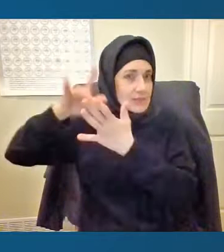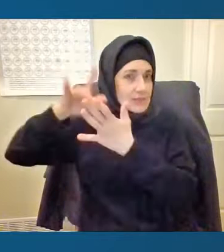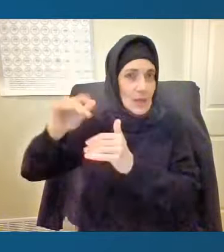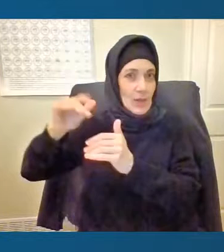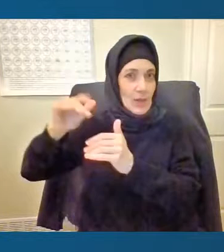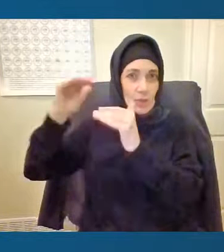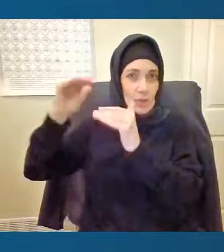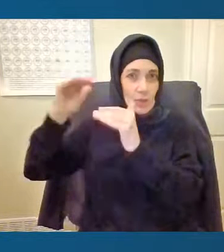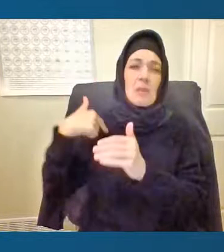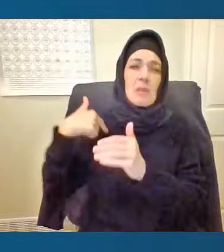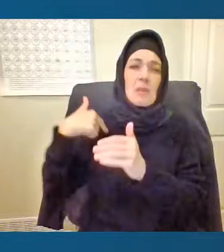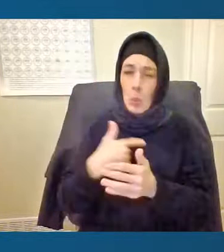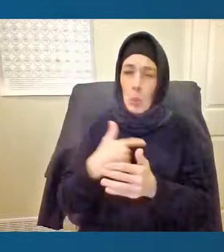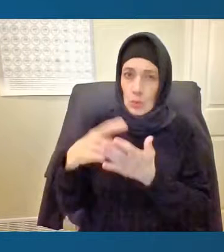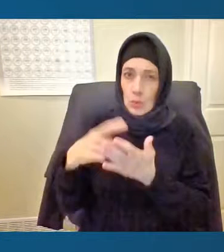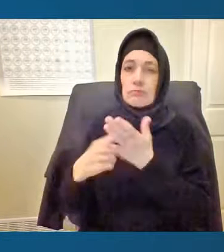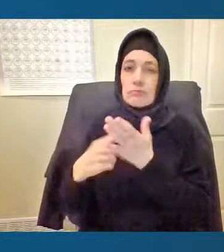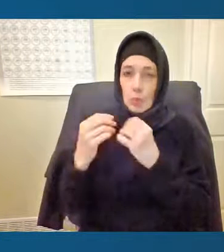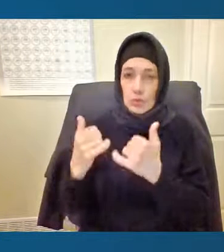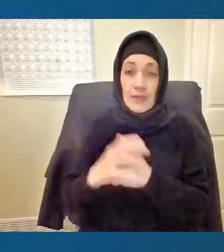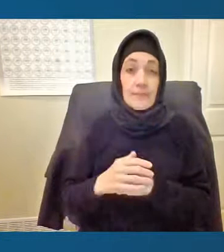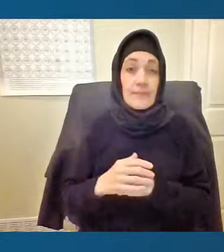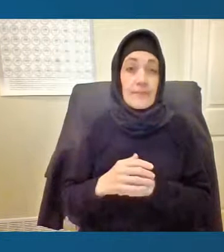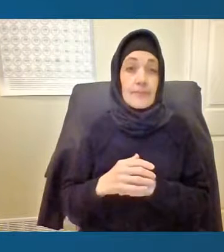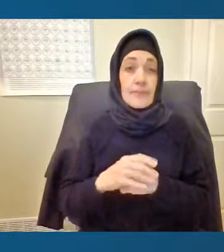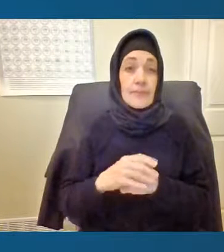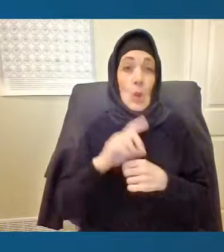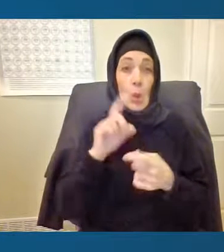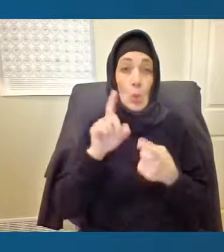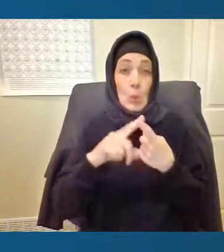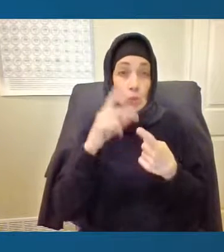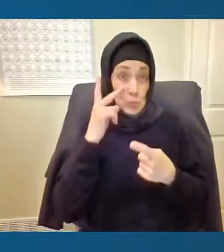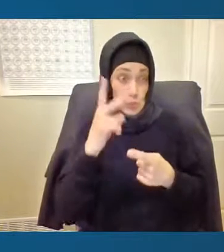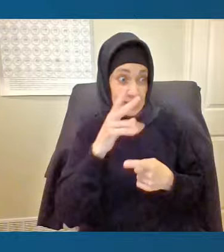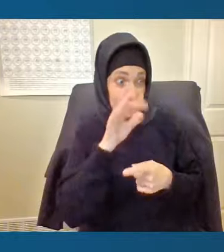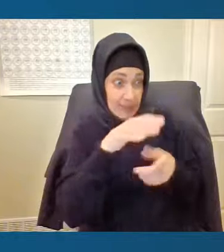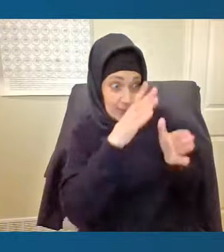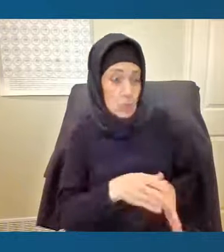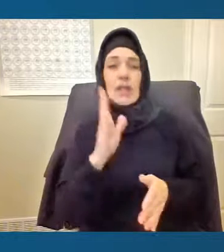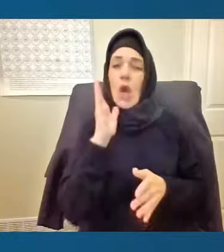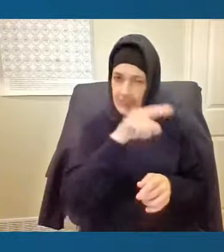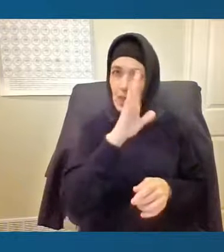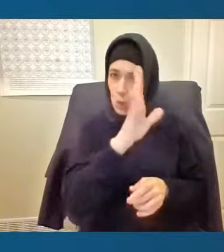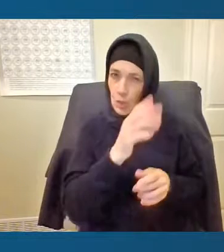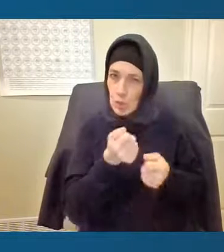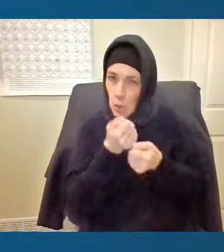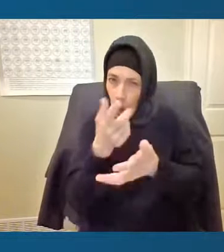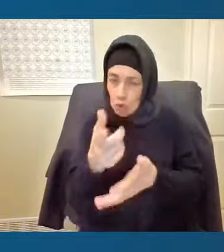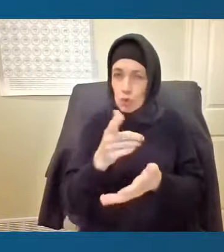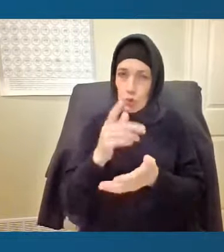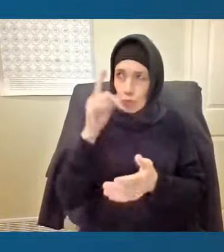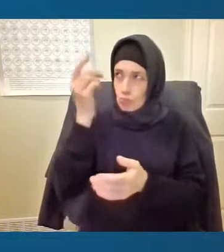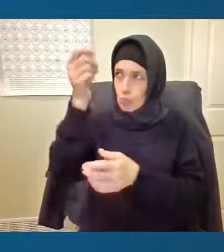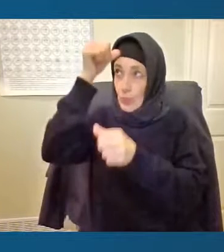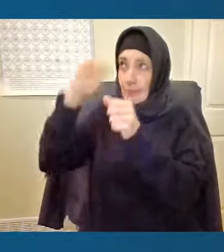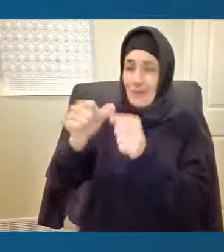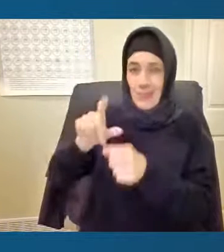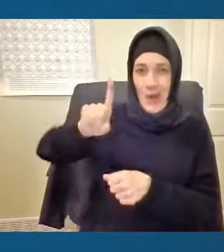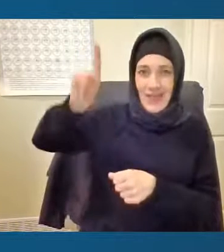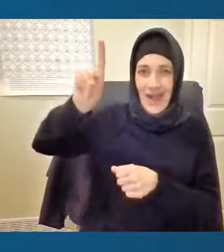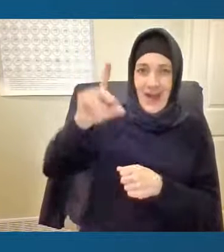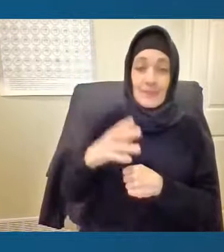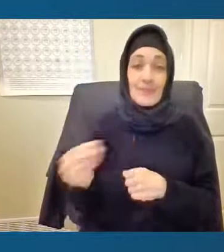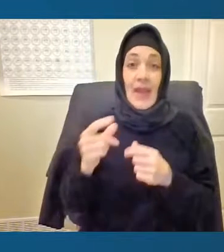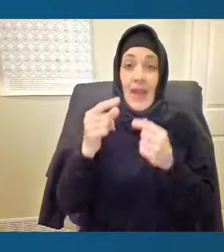they remind you of Allah subhanahu wa ta'ala. That was number one. Then the hadith continued. And it said, and when they